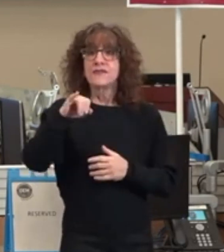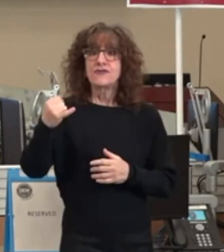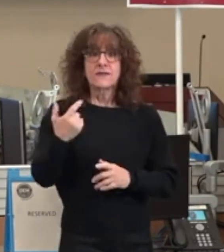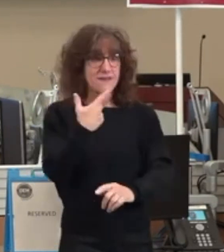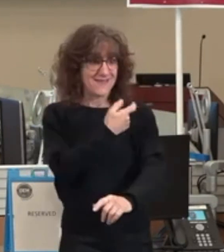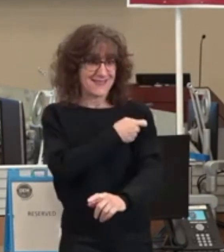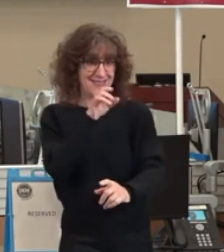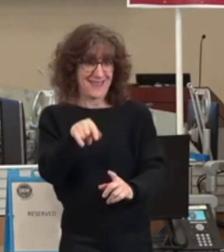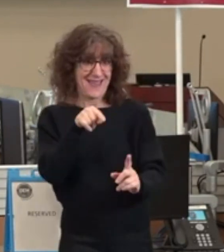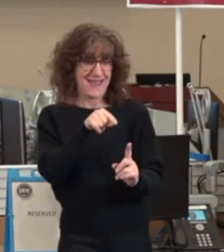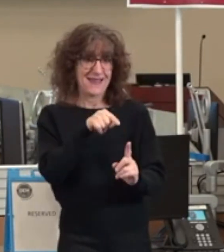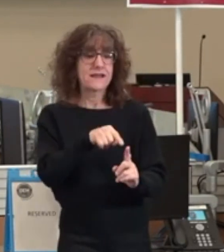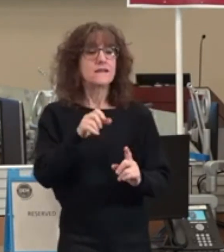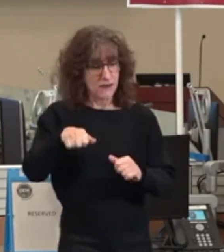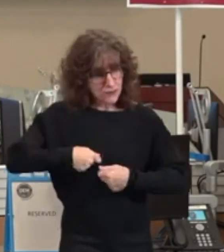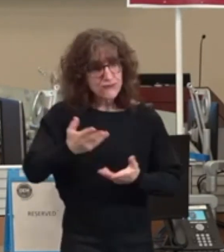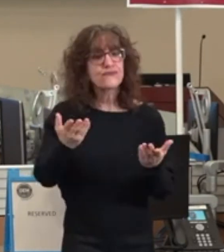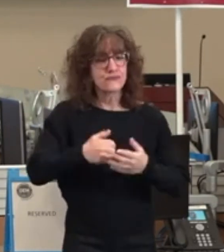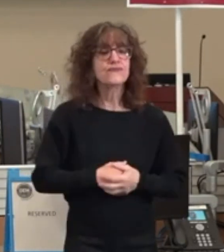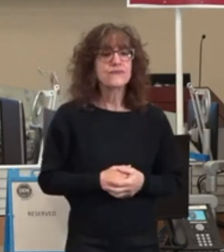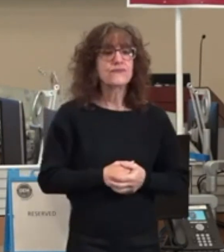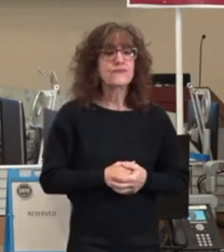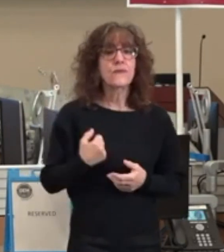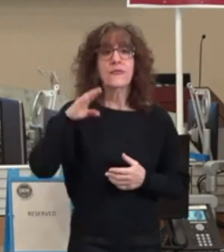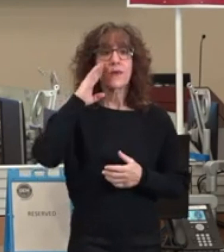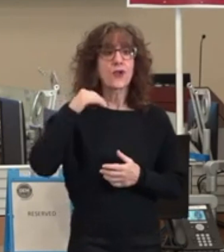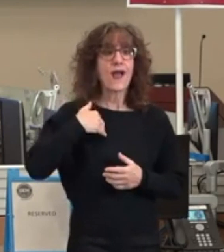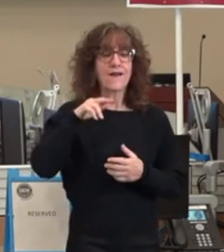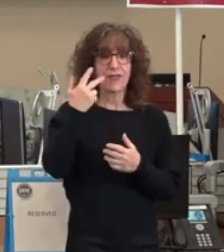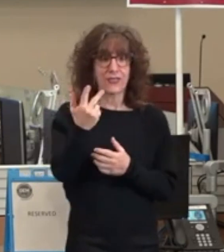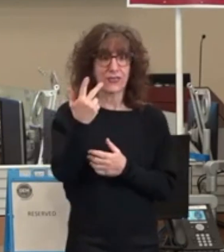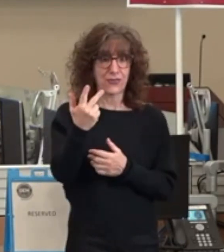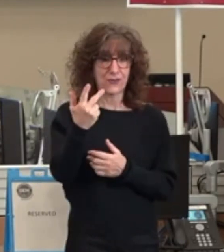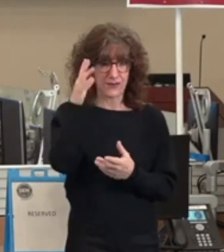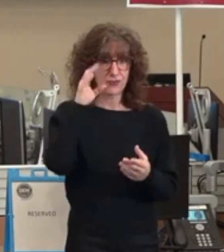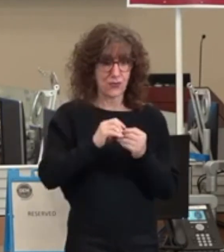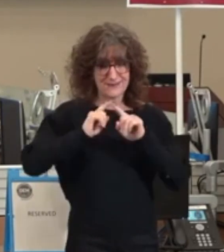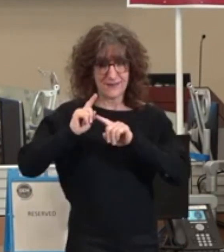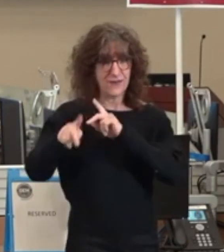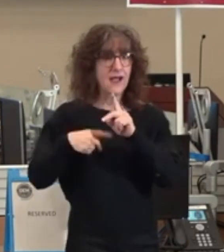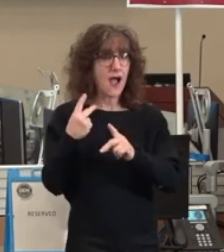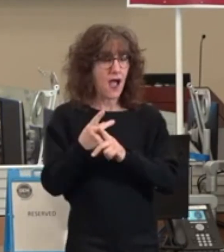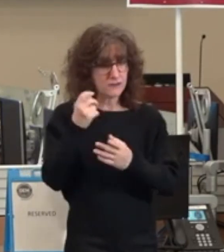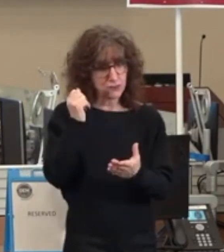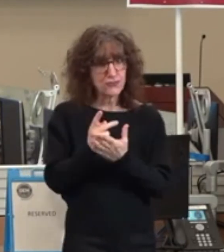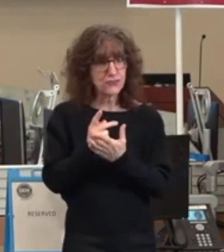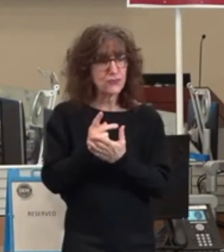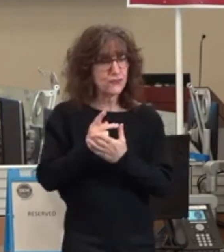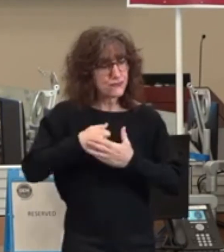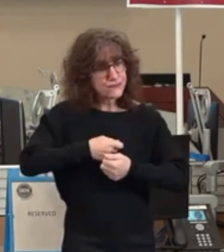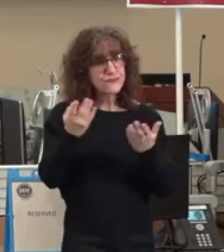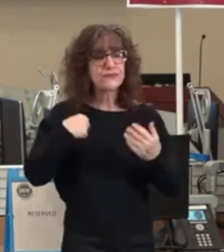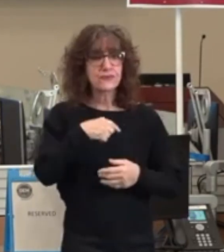Johnson vaccine is now available. We know that we have 3 vaccines all total that are approved and available